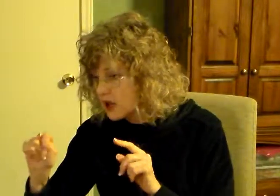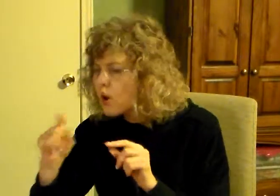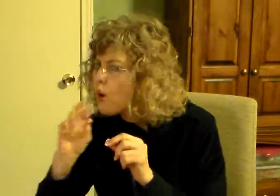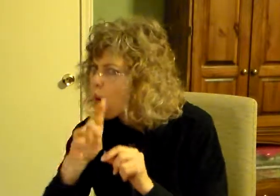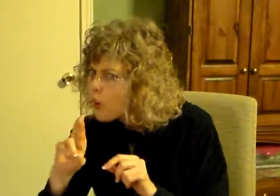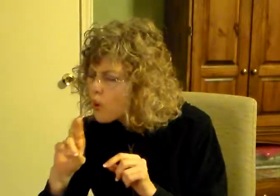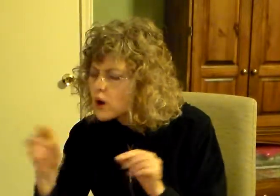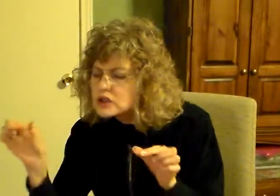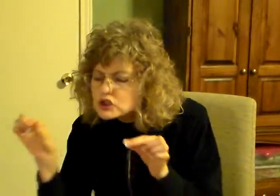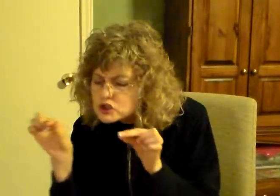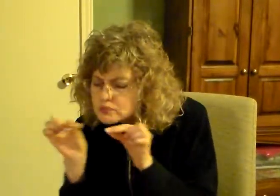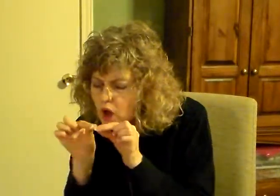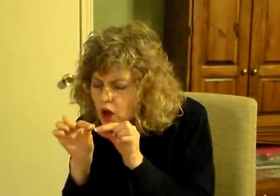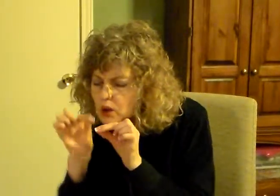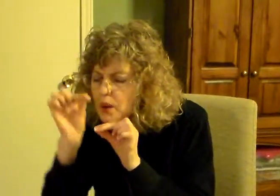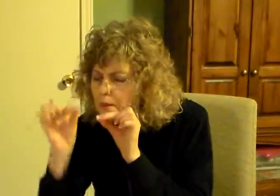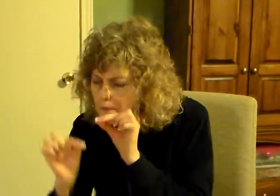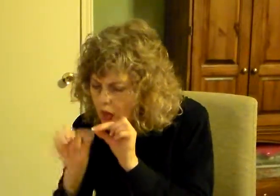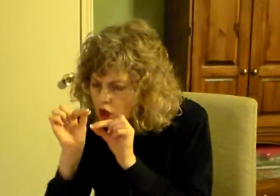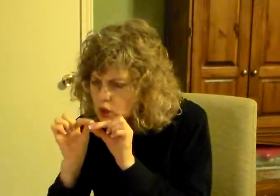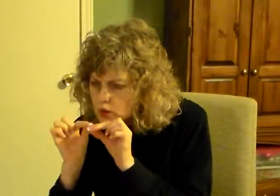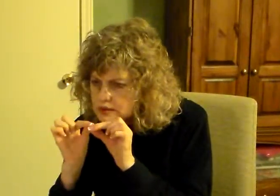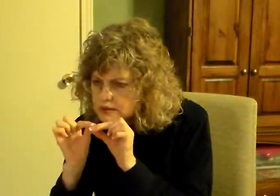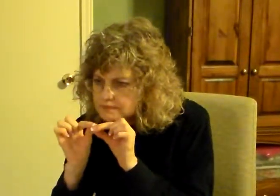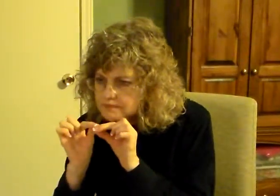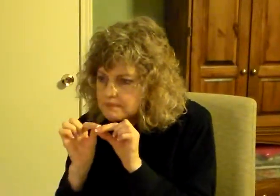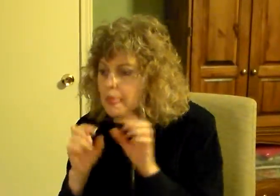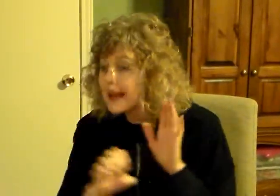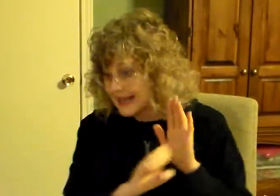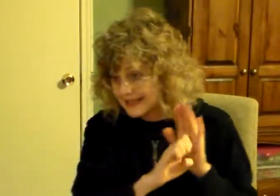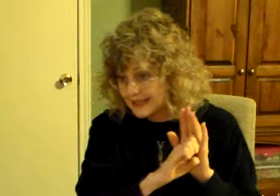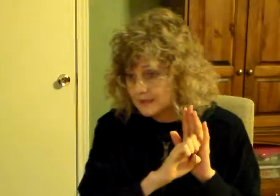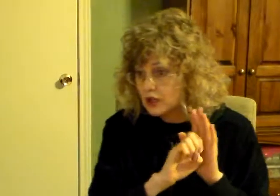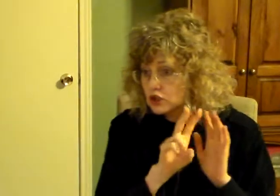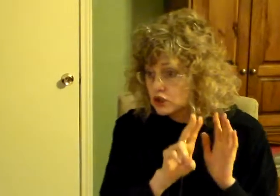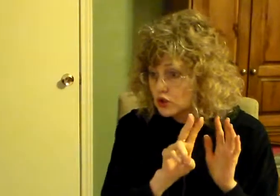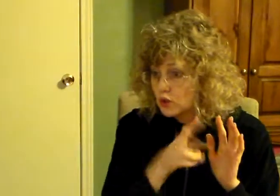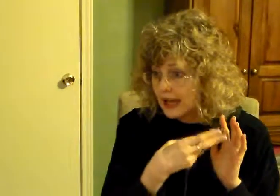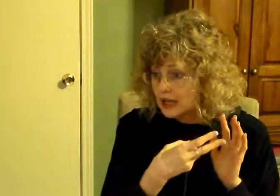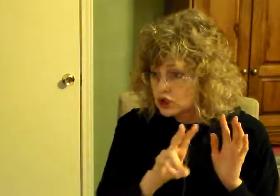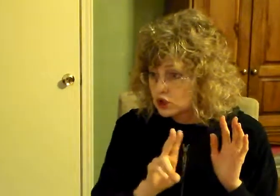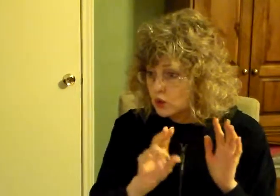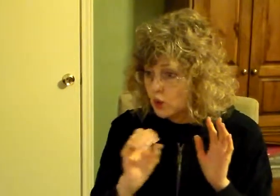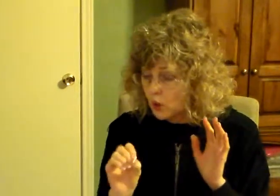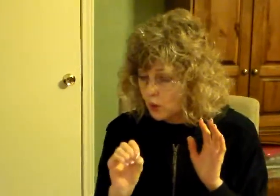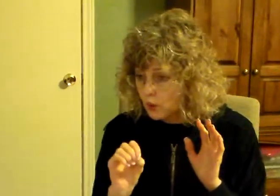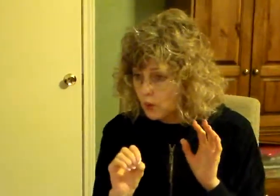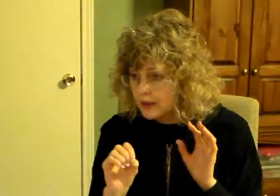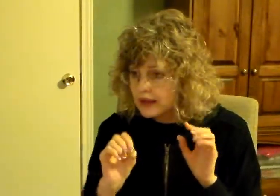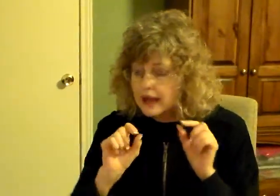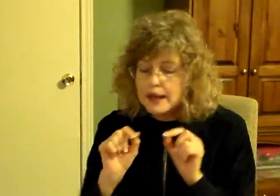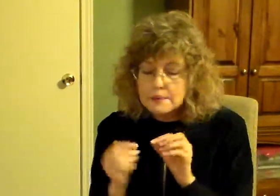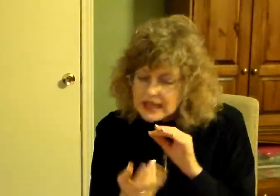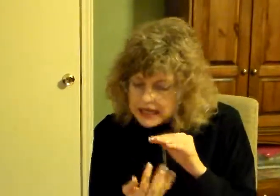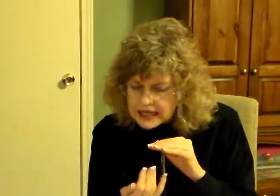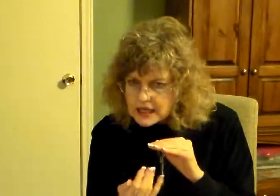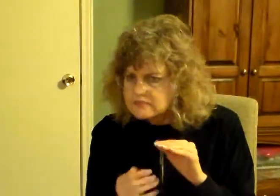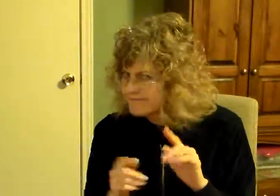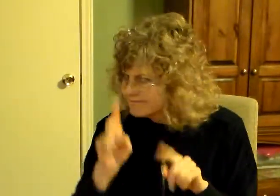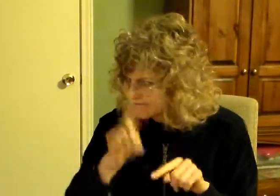Water then can decompose. It takes electricity to do that. Water cannot be decomposed by heating. And we get hydrogen gas and we get oxygen